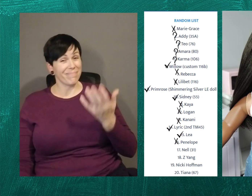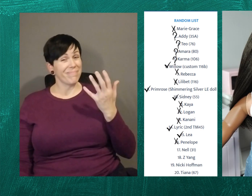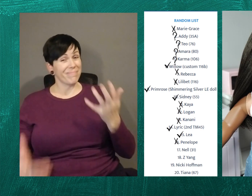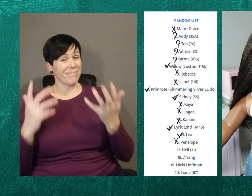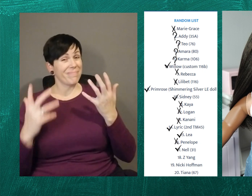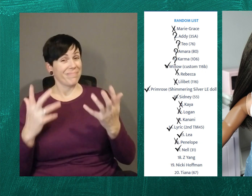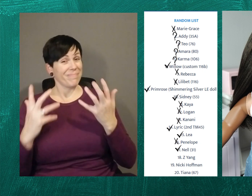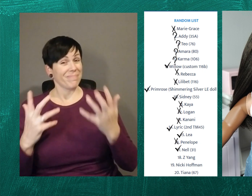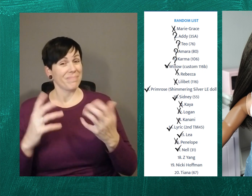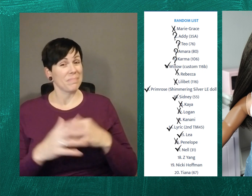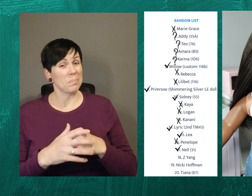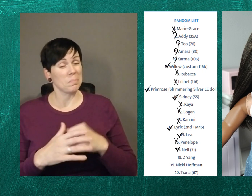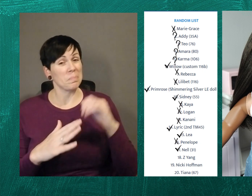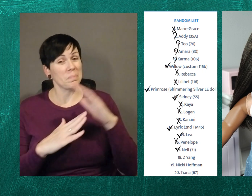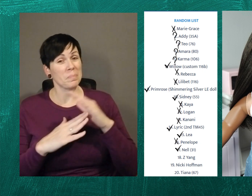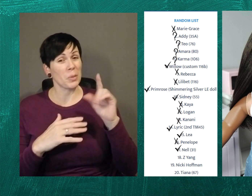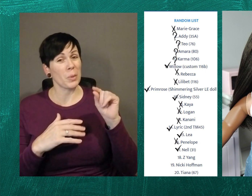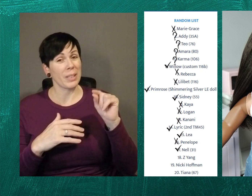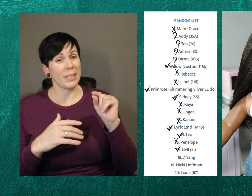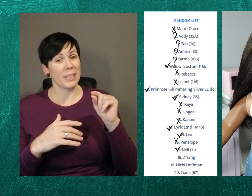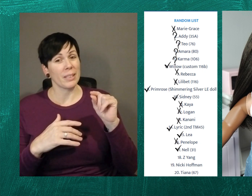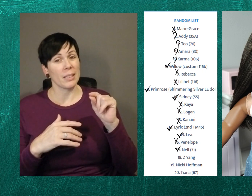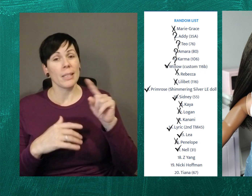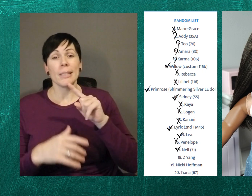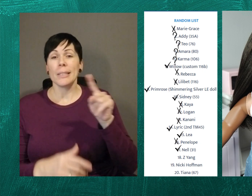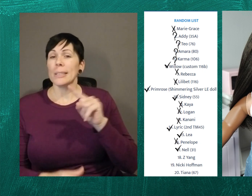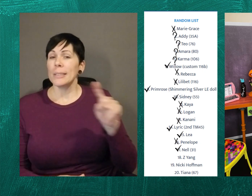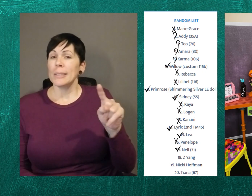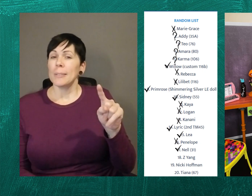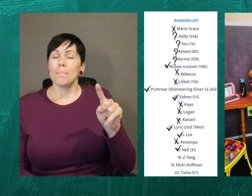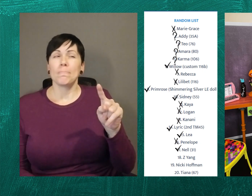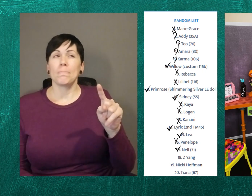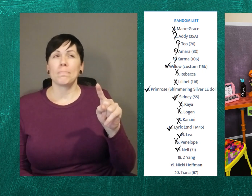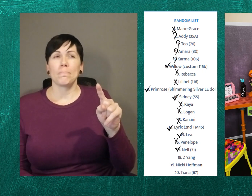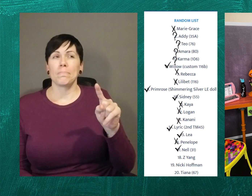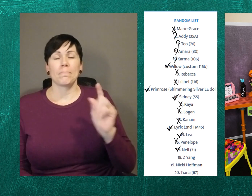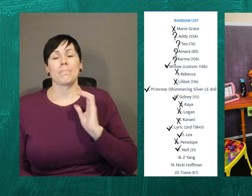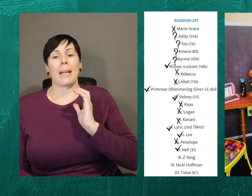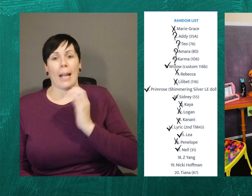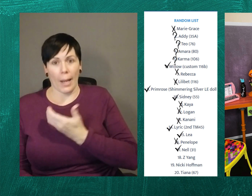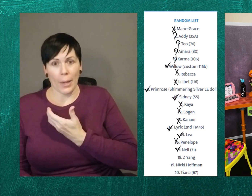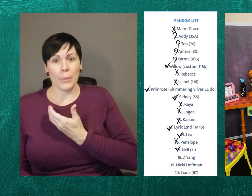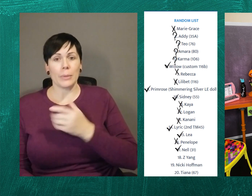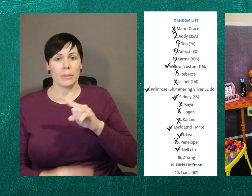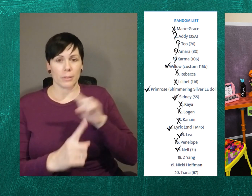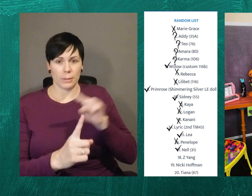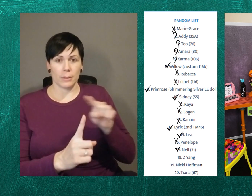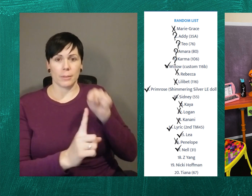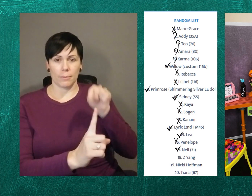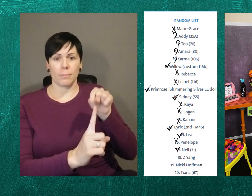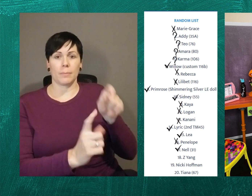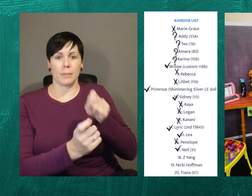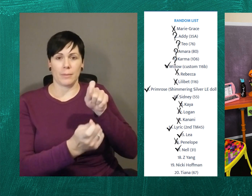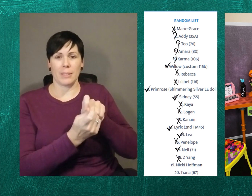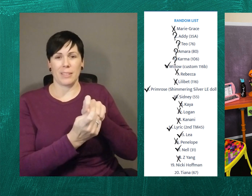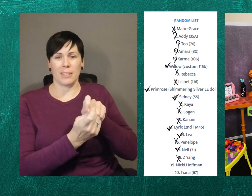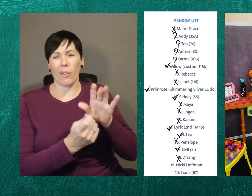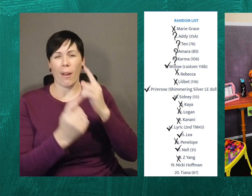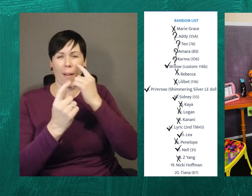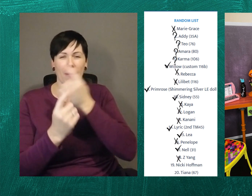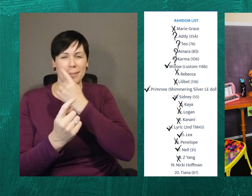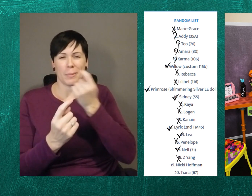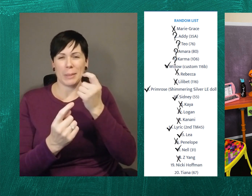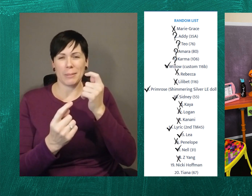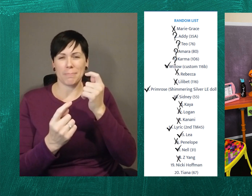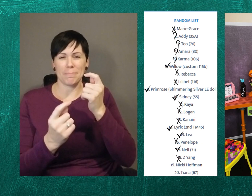probably. I would probably put her in my top 20. Z, I would not. Ours in particular has just